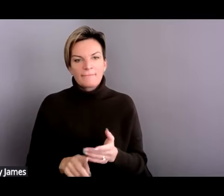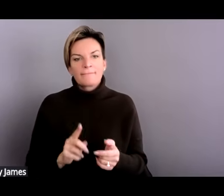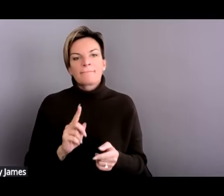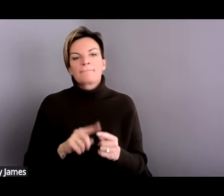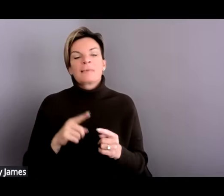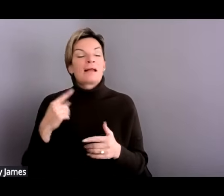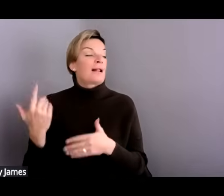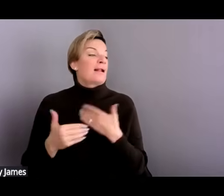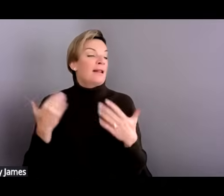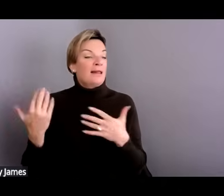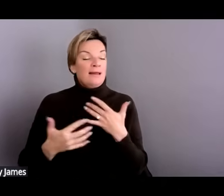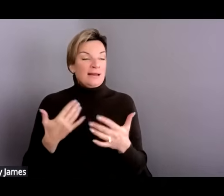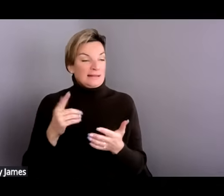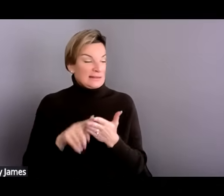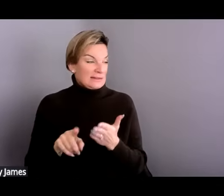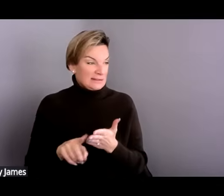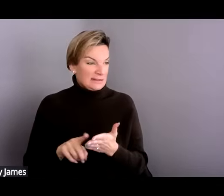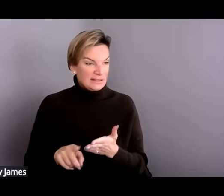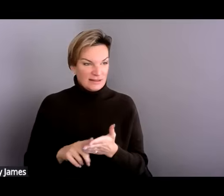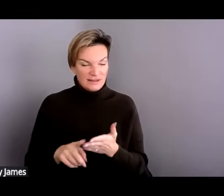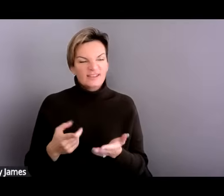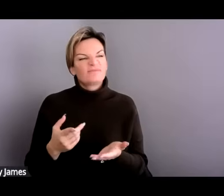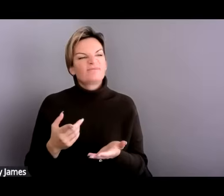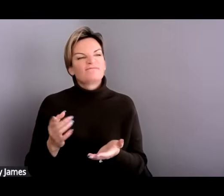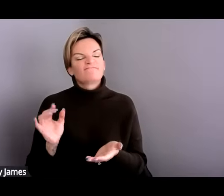it was, we don't really have any